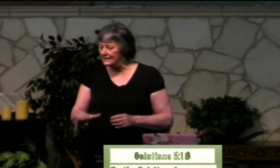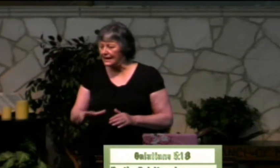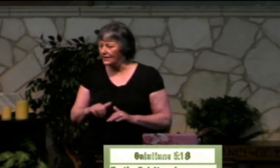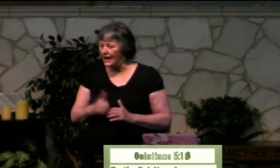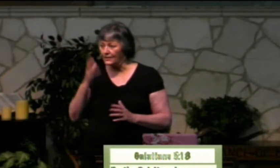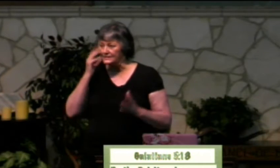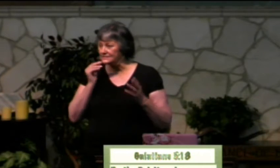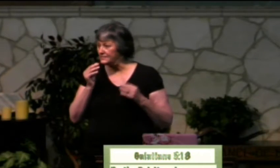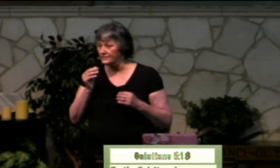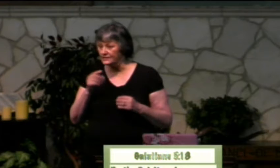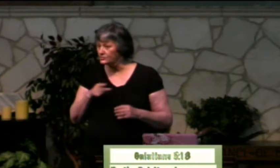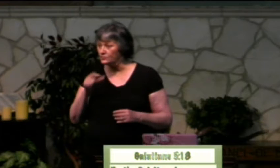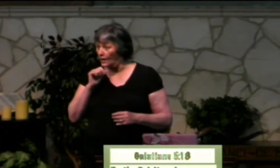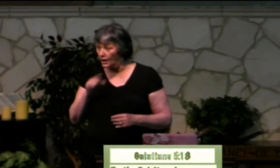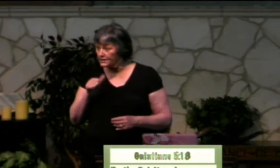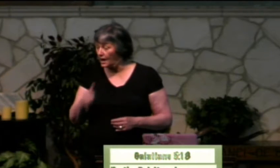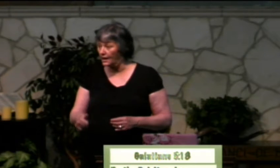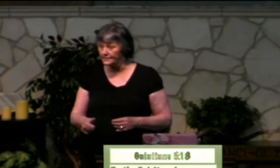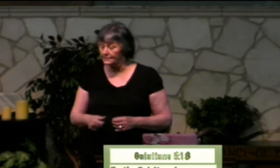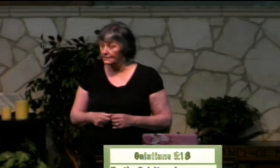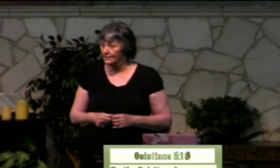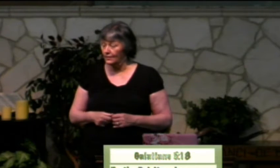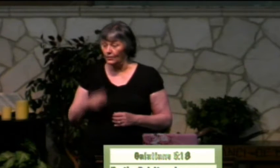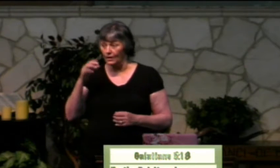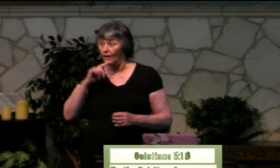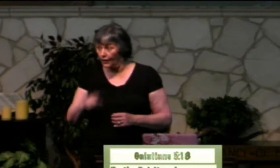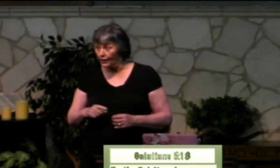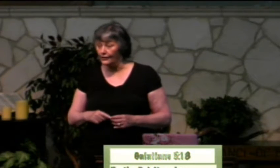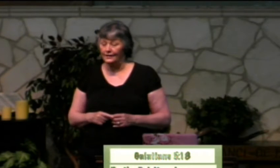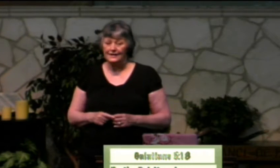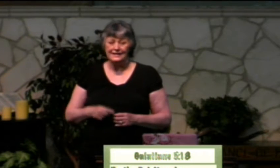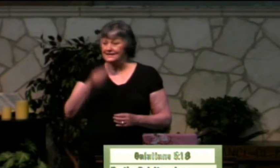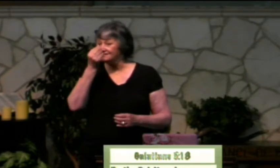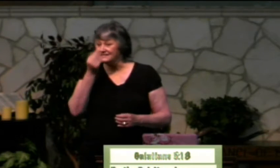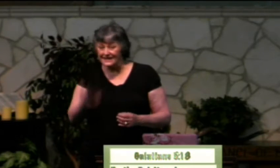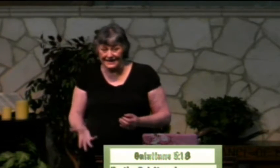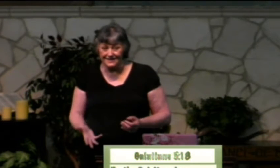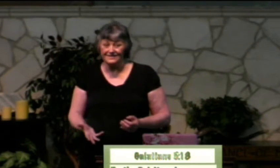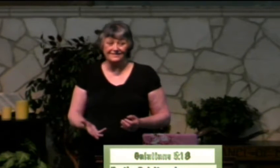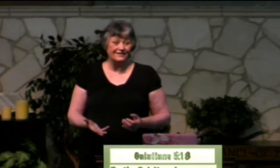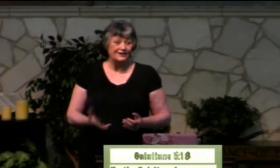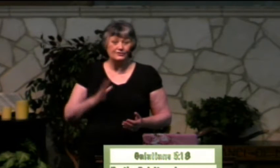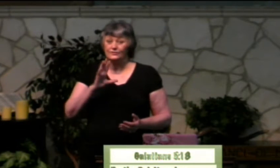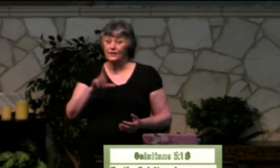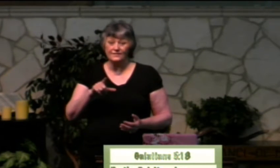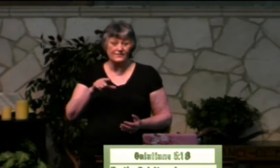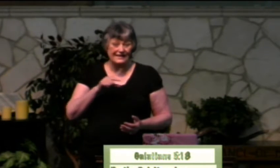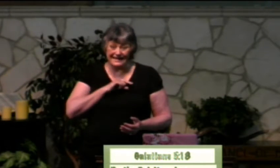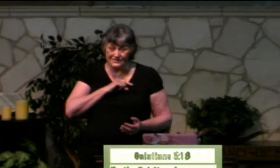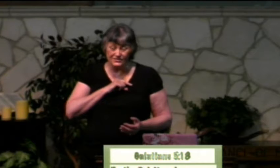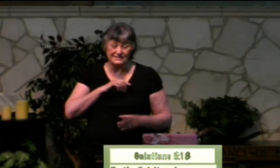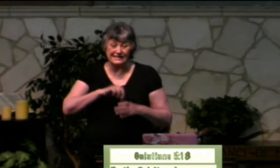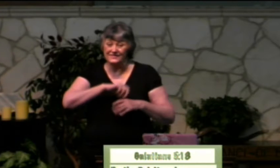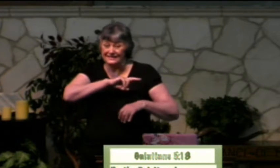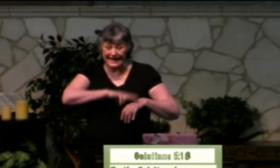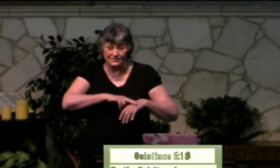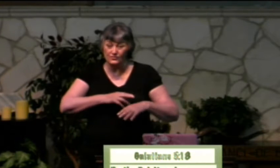care how experienced you are not or are. He doesn't care your qualifications in the natural